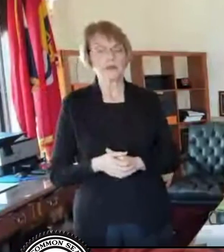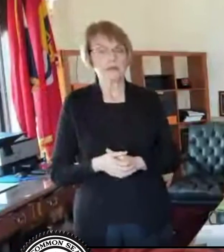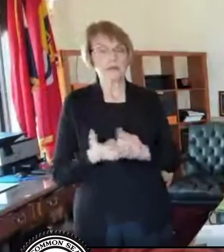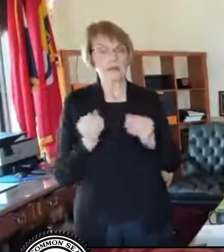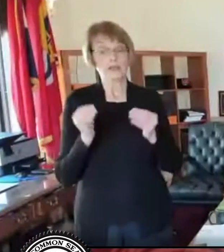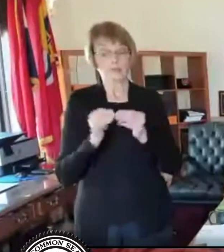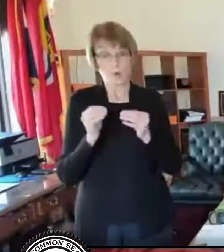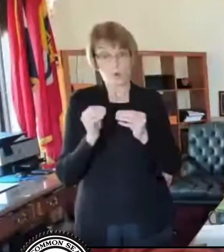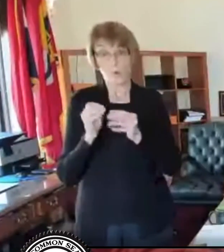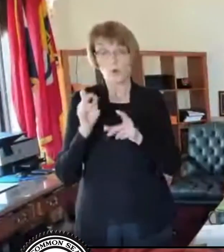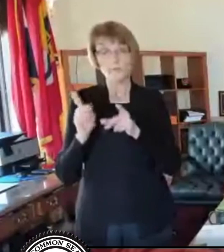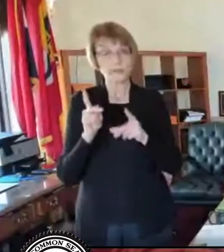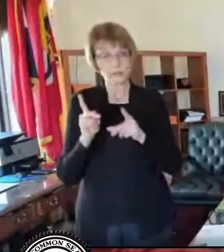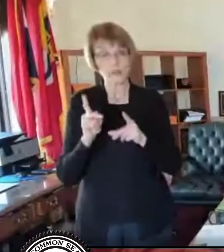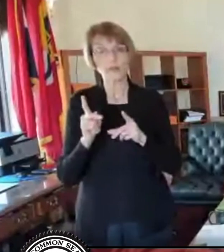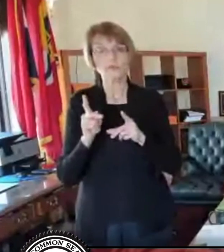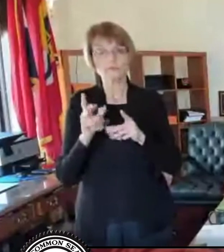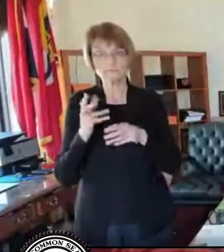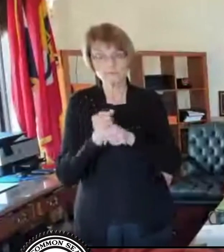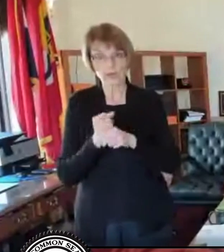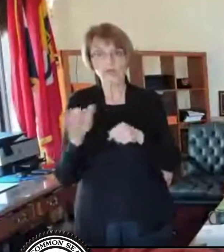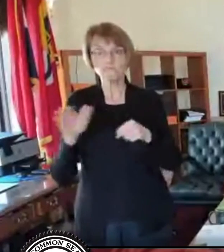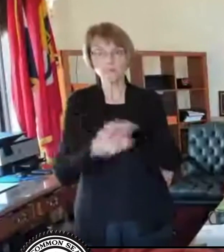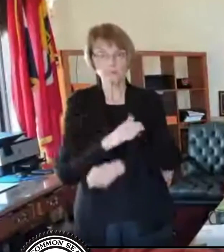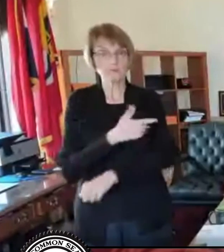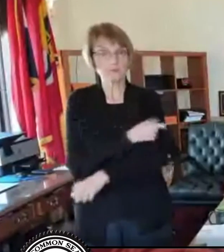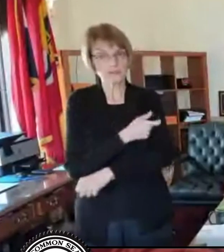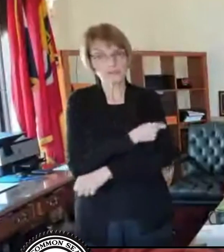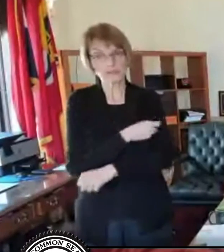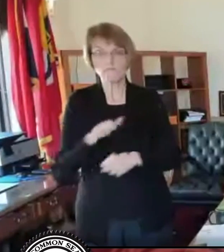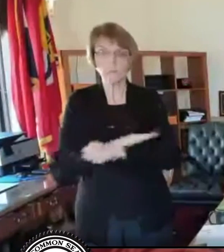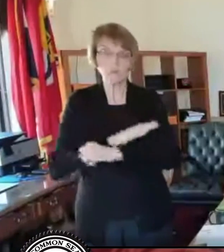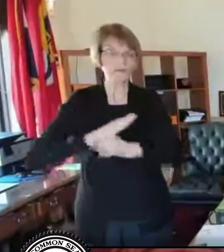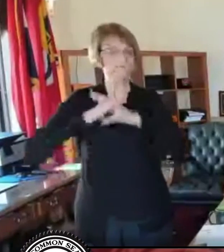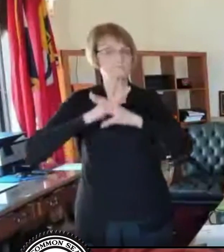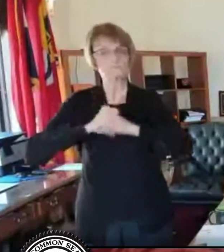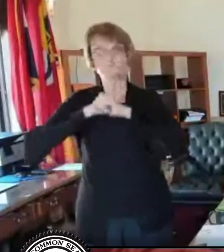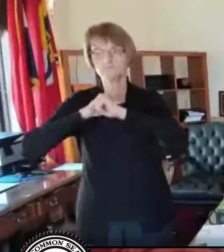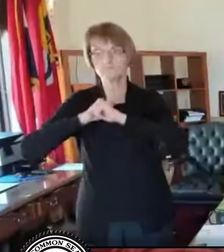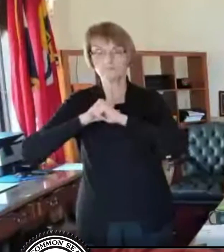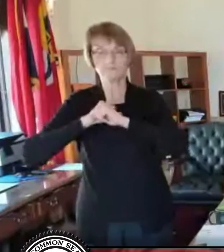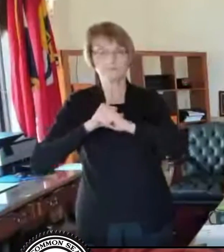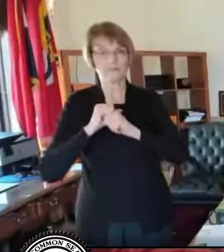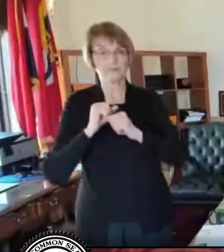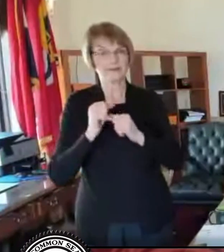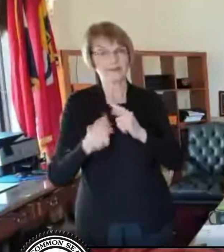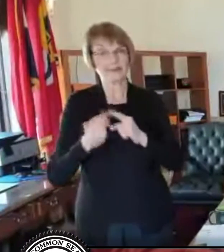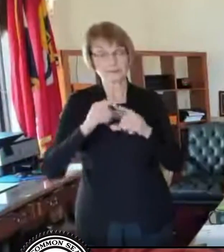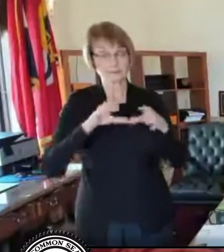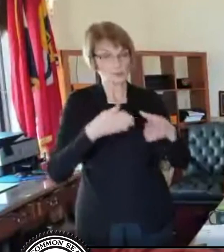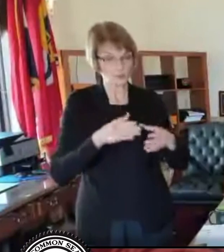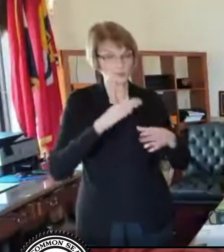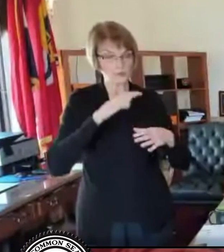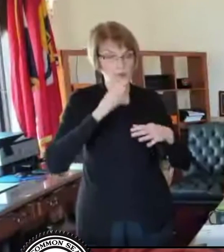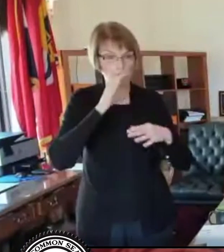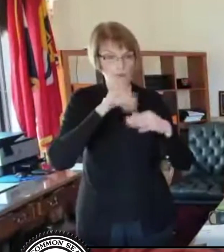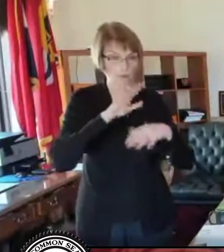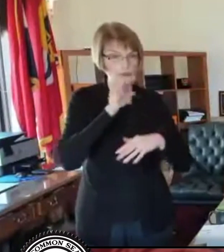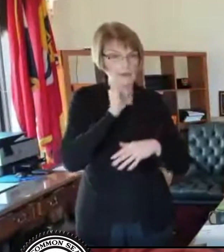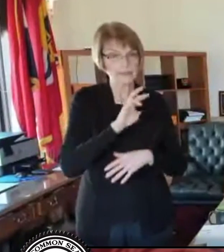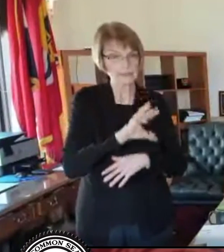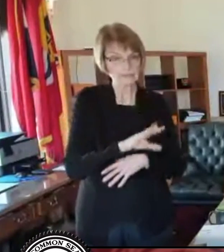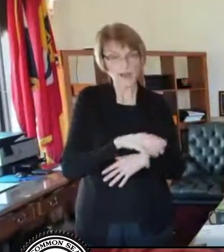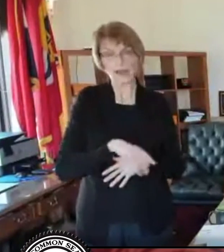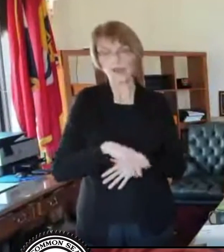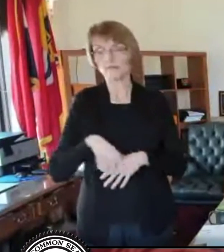are fully vaccinated, especially people in those most vulnerable classes, over 65 or an adult